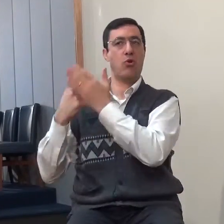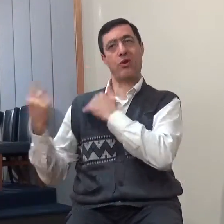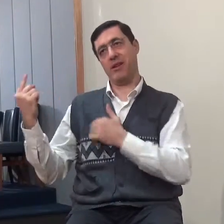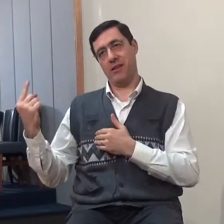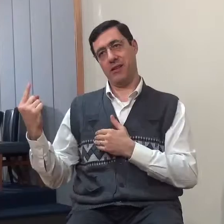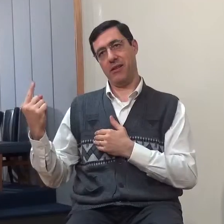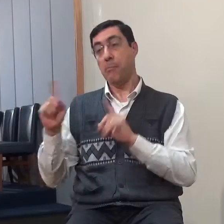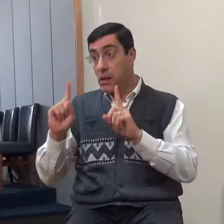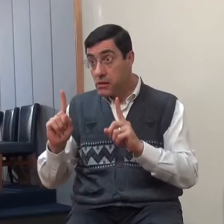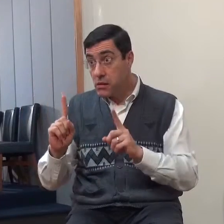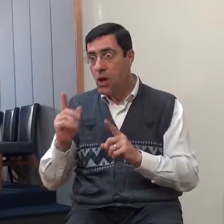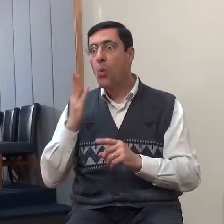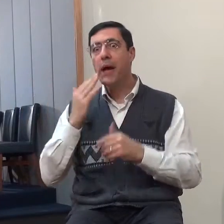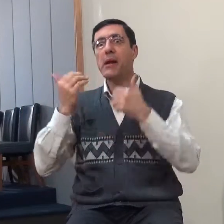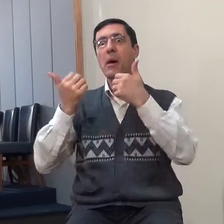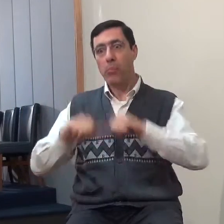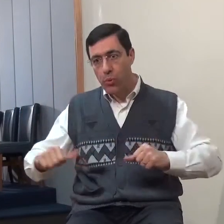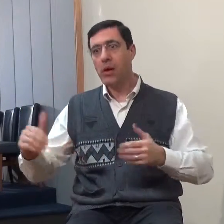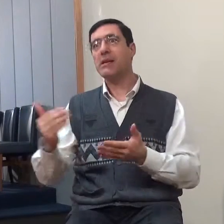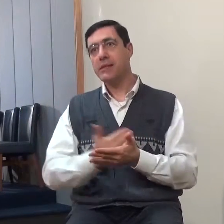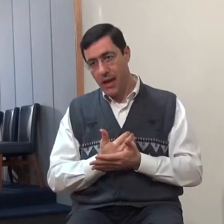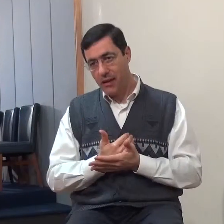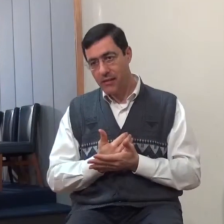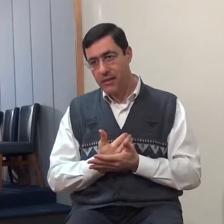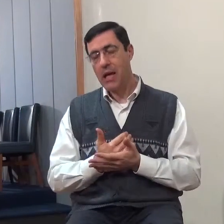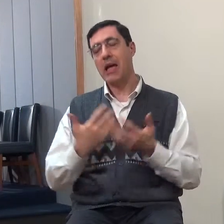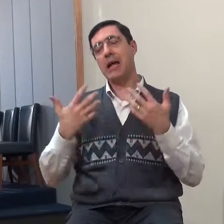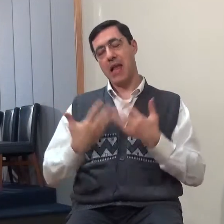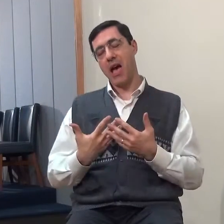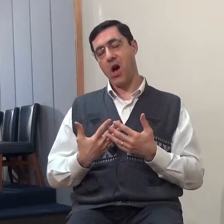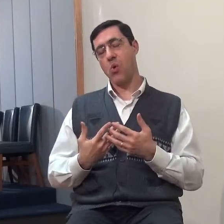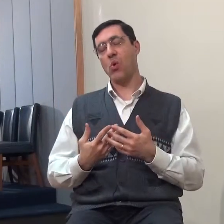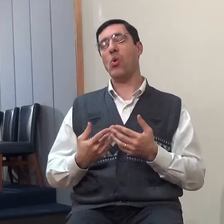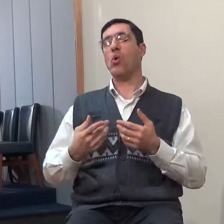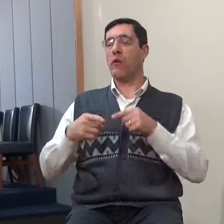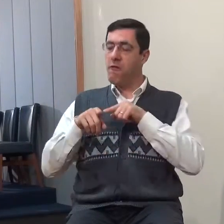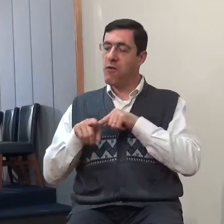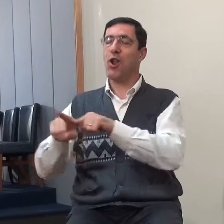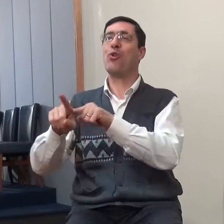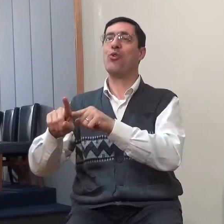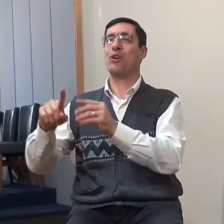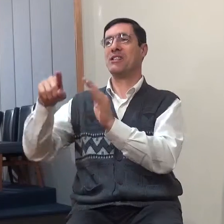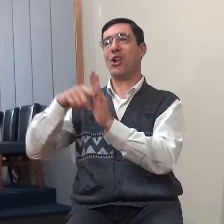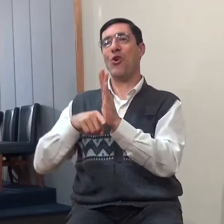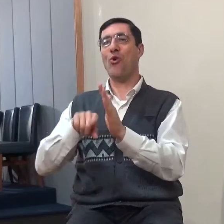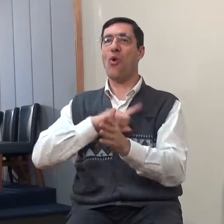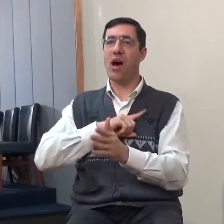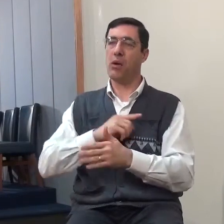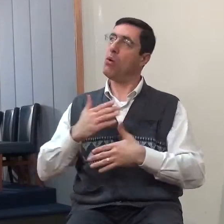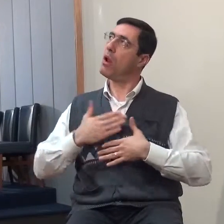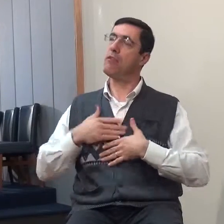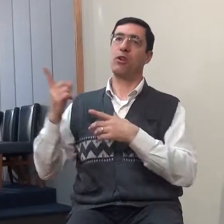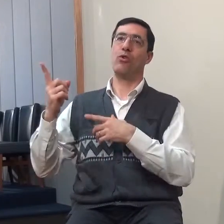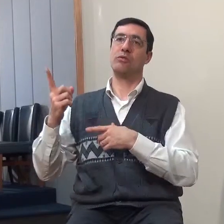are saved, it is what James would call the royal law of liberty. And there is a new heart given to